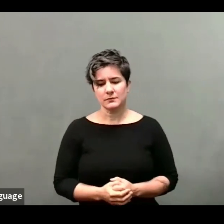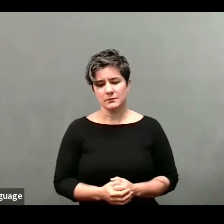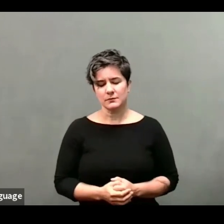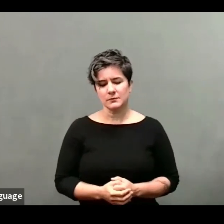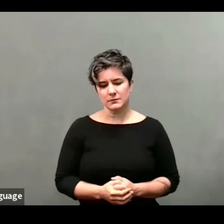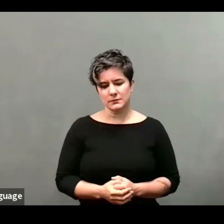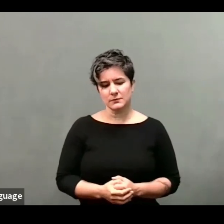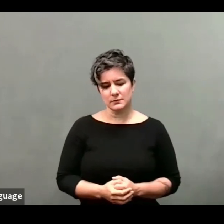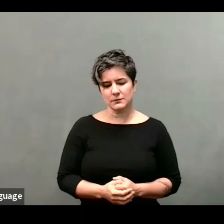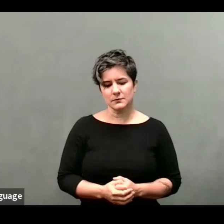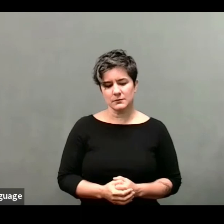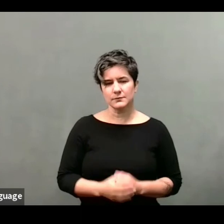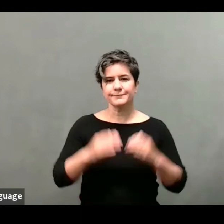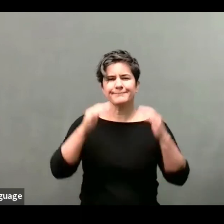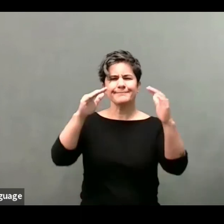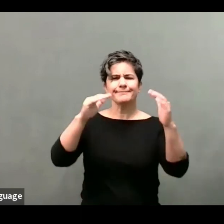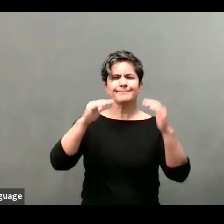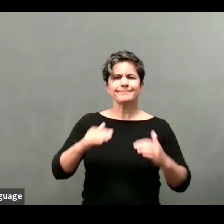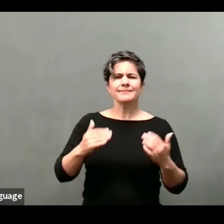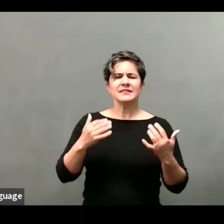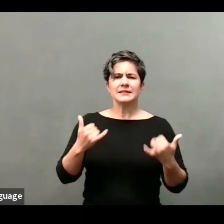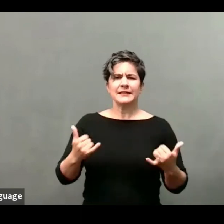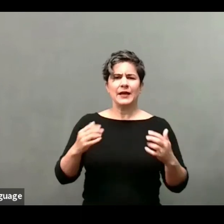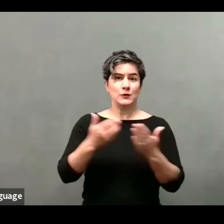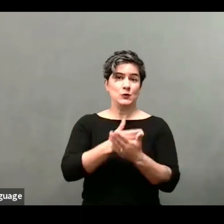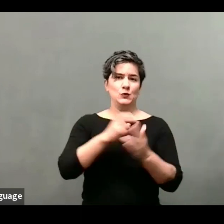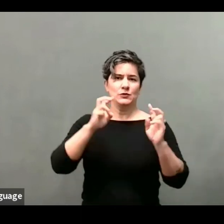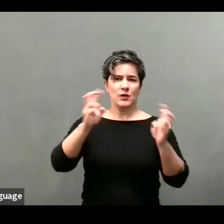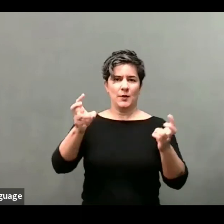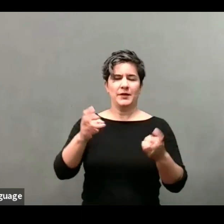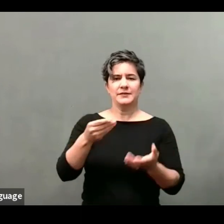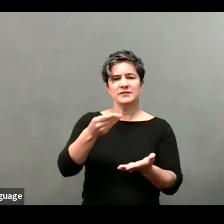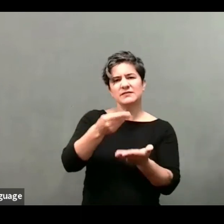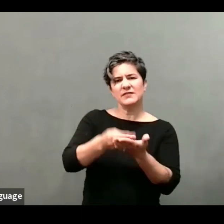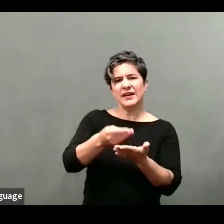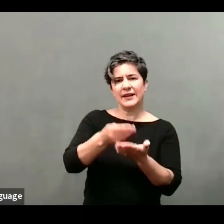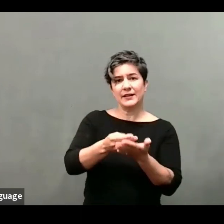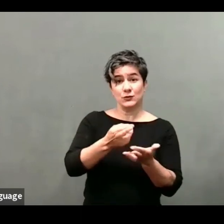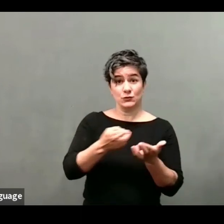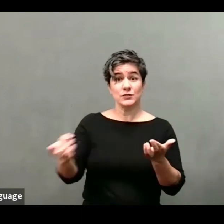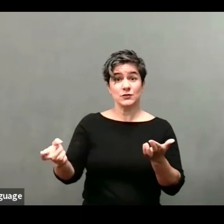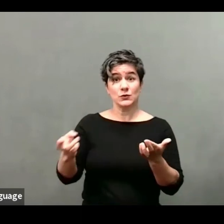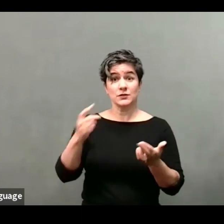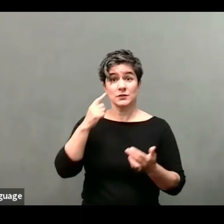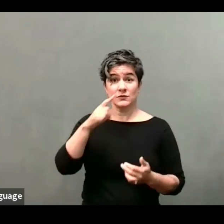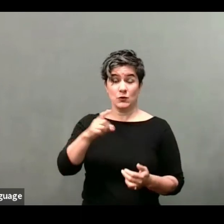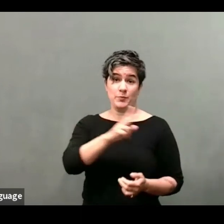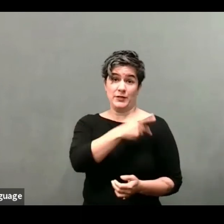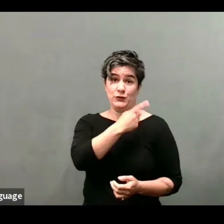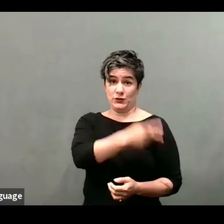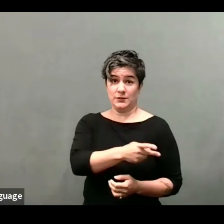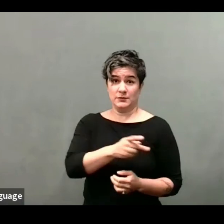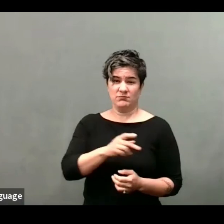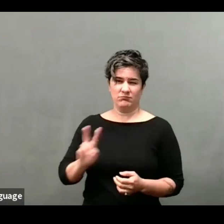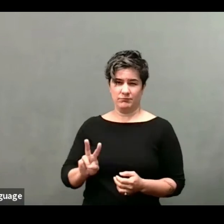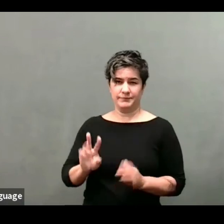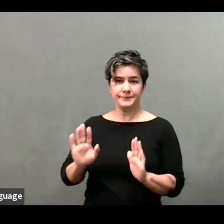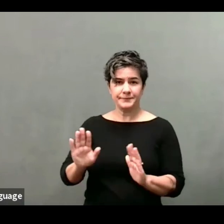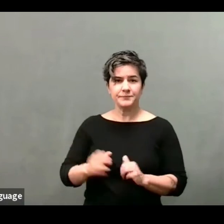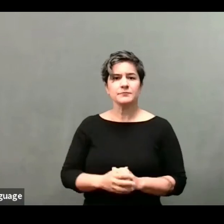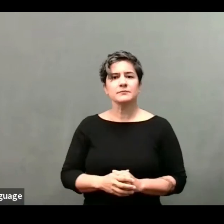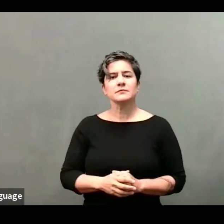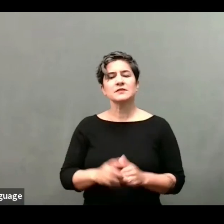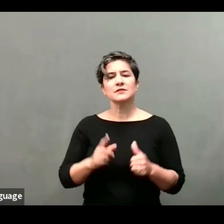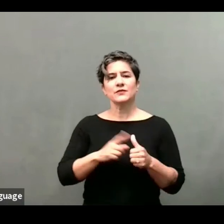So I also want to touch on financial resources here that may be available to patients. First of which is